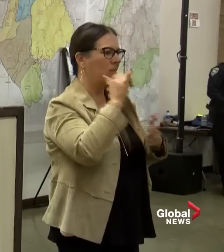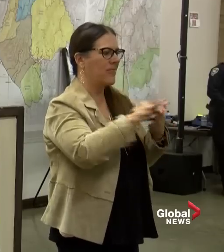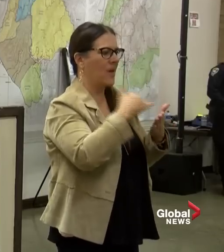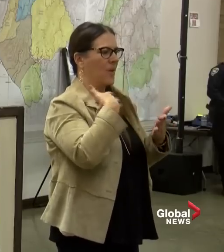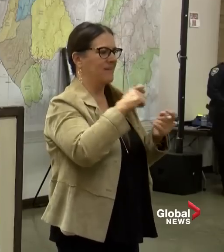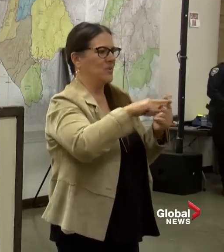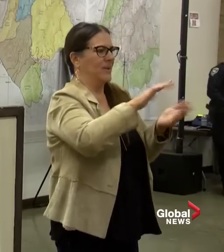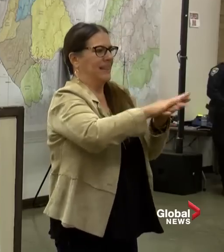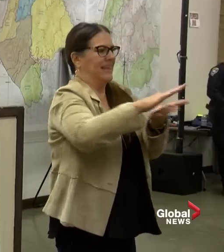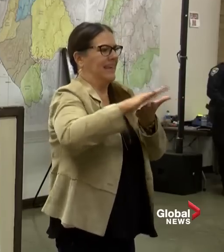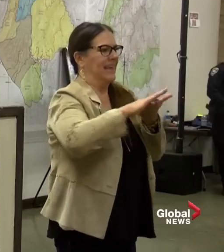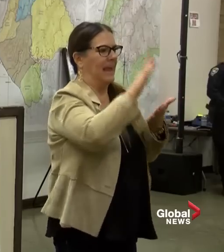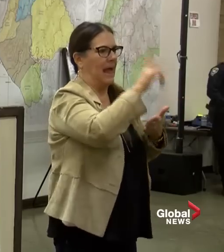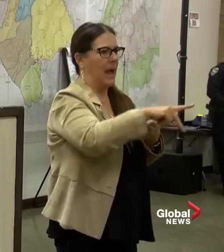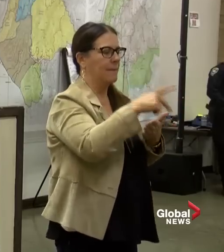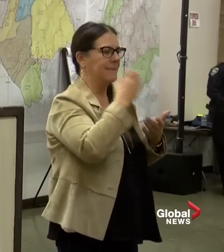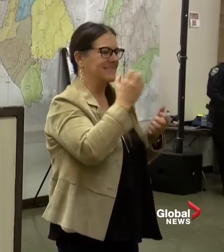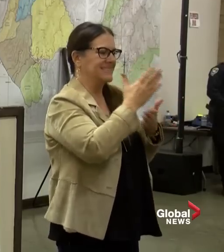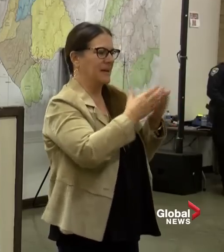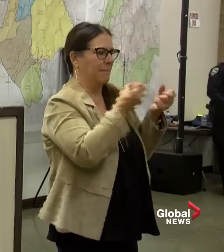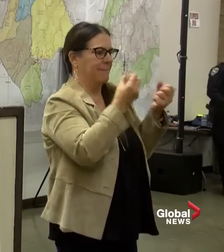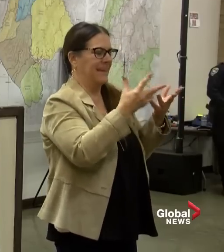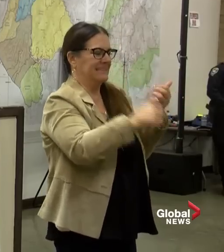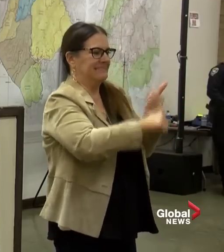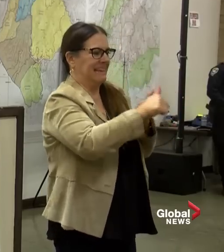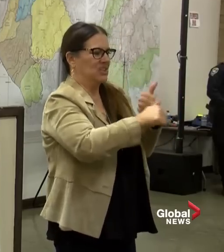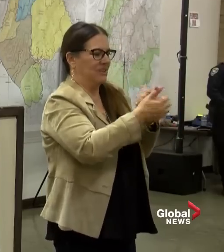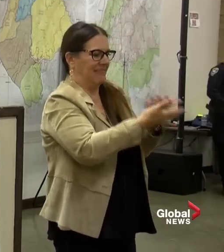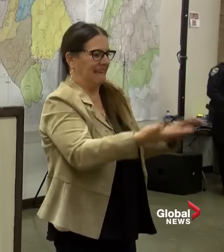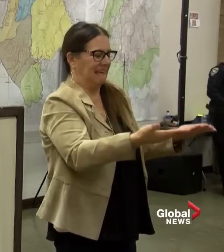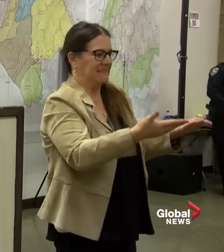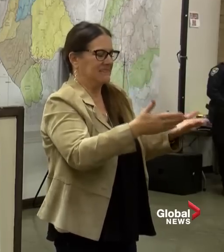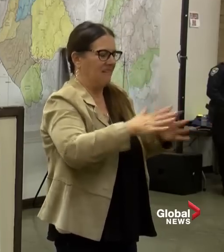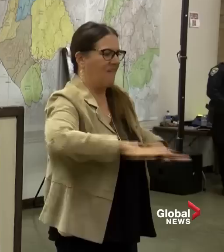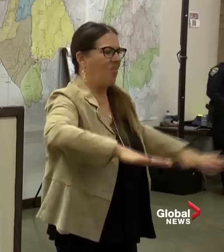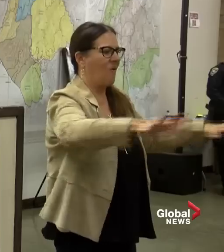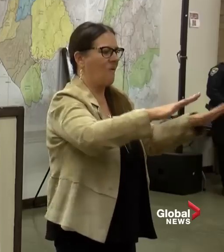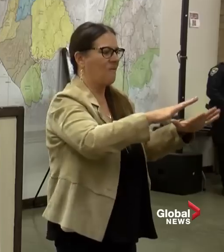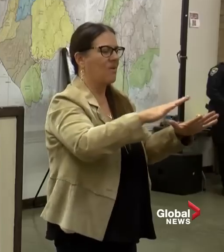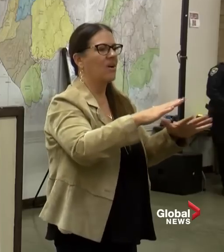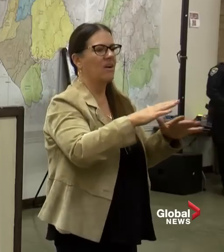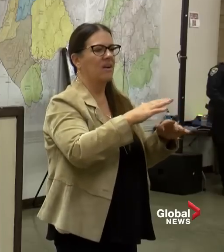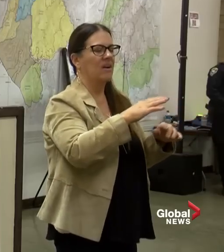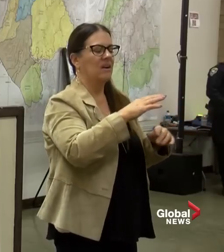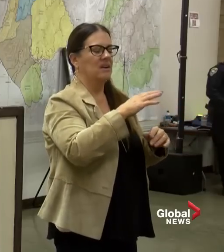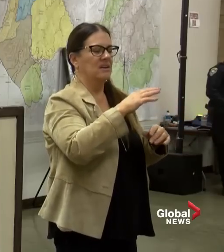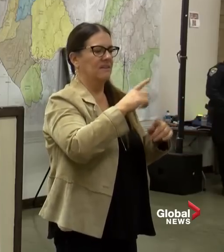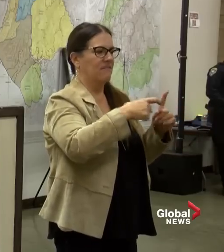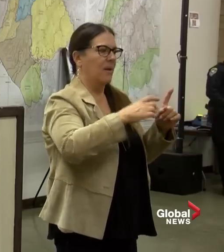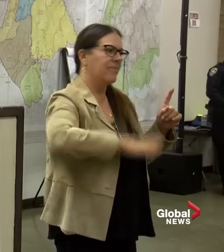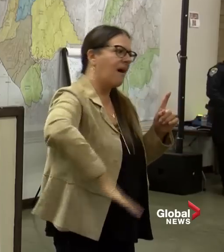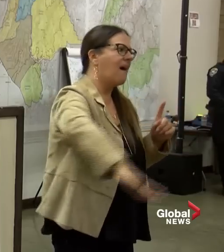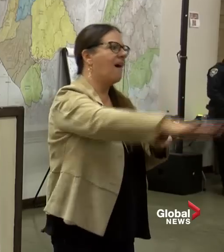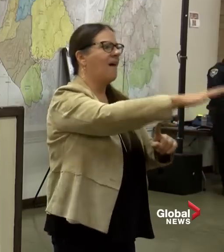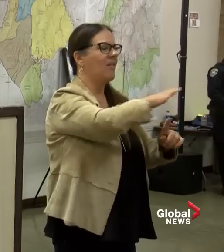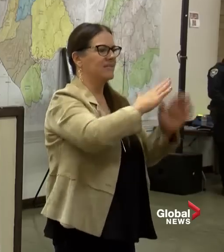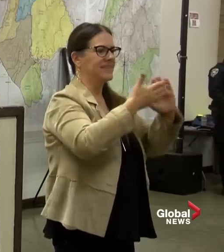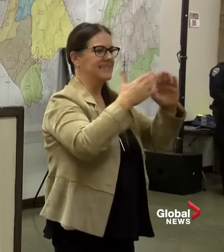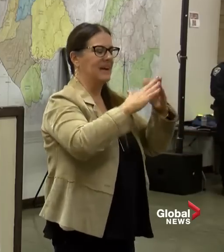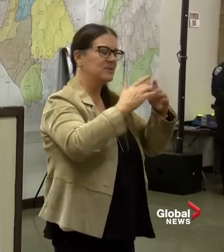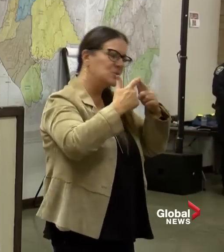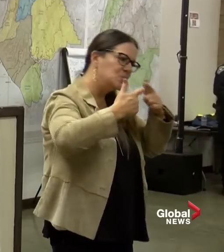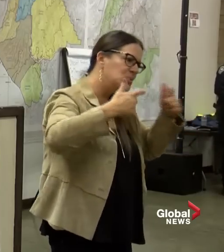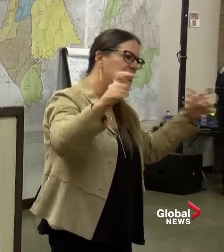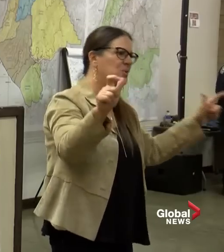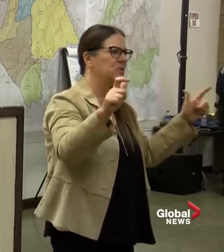waste from a town, this is not just one site, but from the whole town, is a big job, and it will